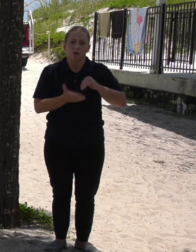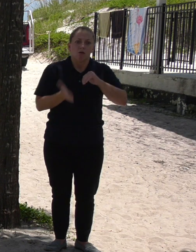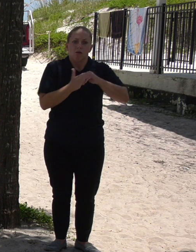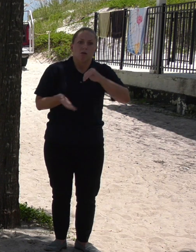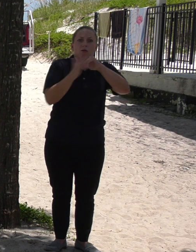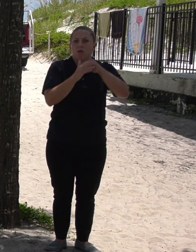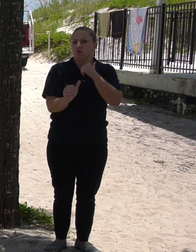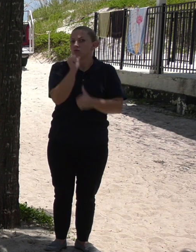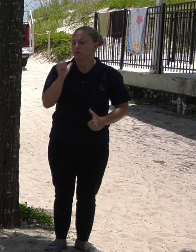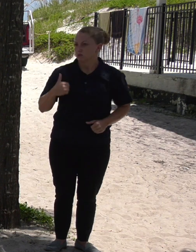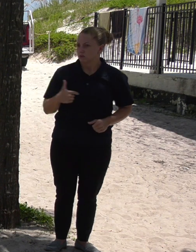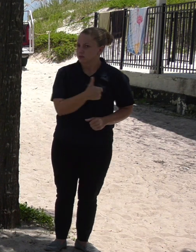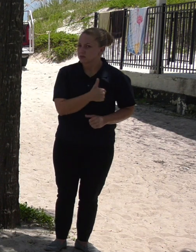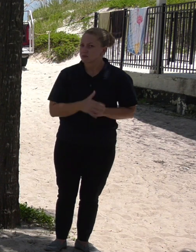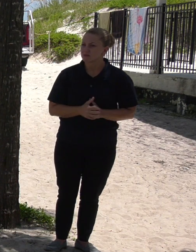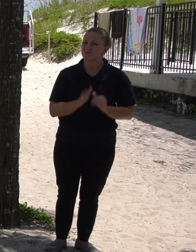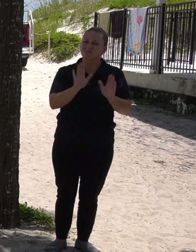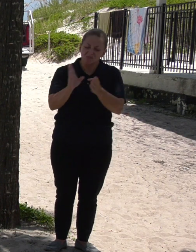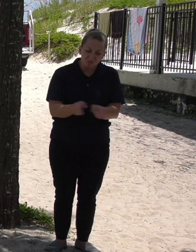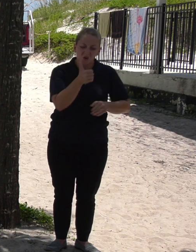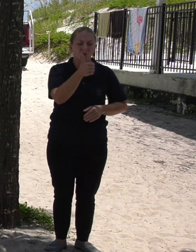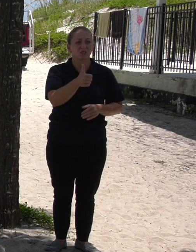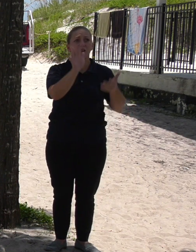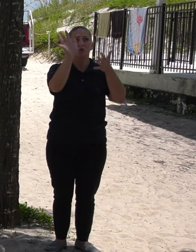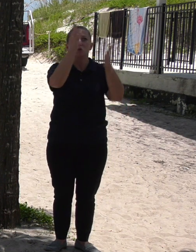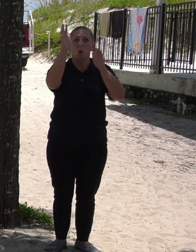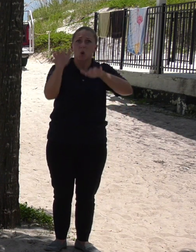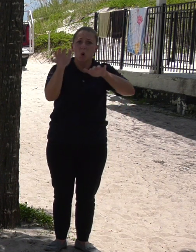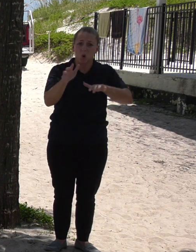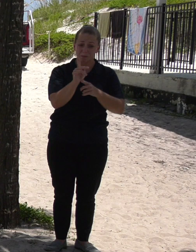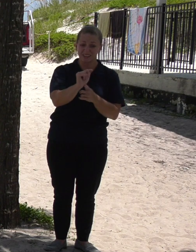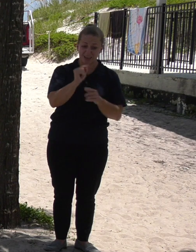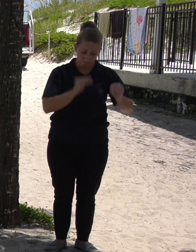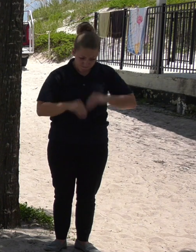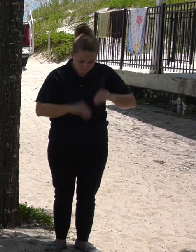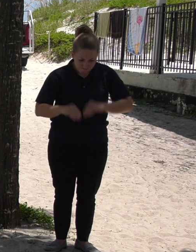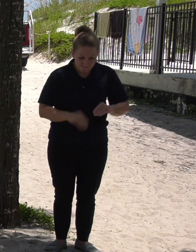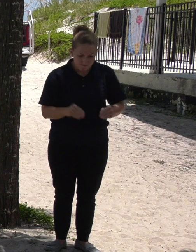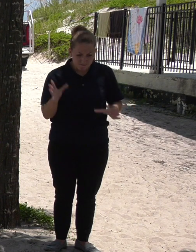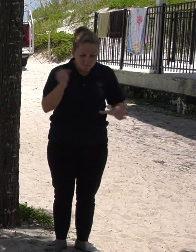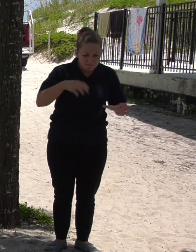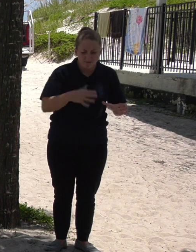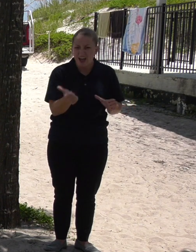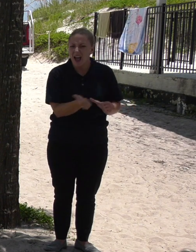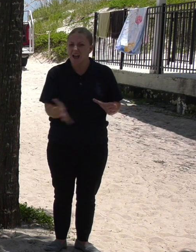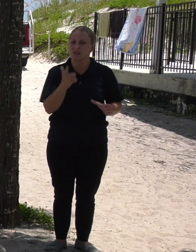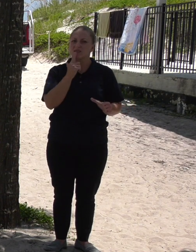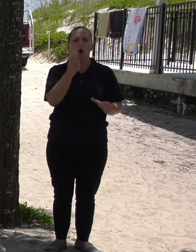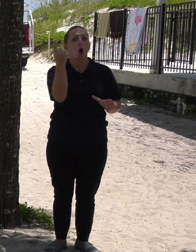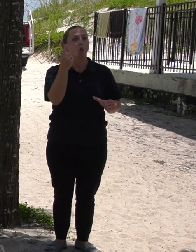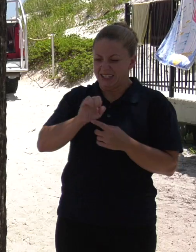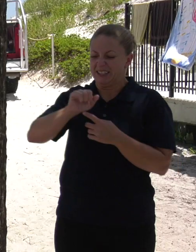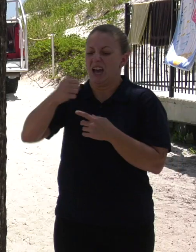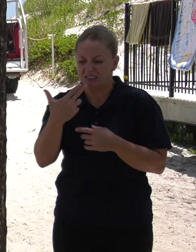storm. Get prepared. Put that kit together. Do what they're warning you. You've always said, I'm going to be prepared. I'm going to get ready. This is the year